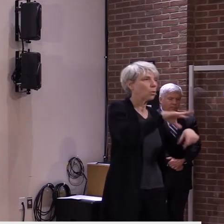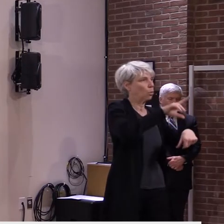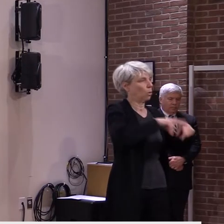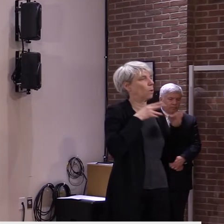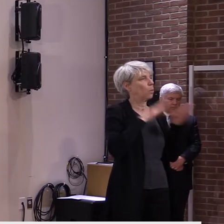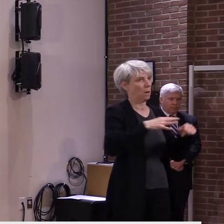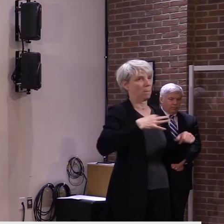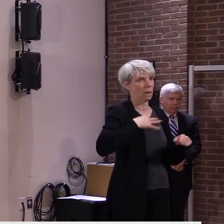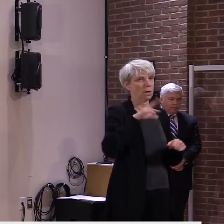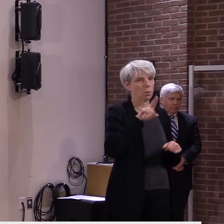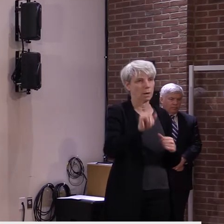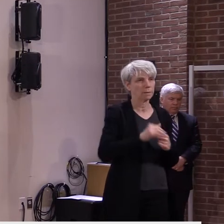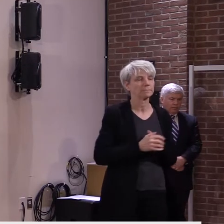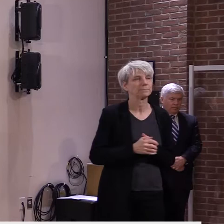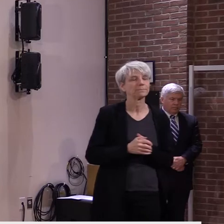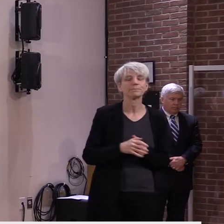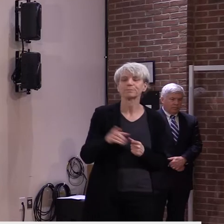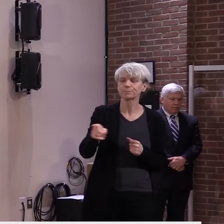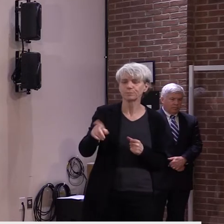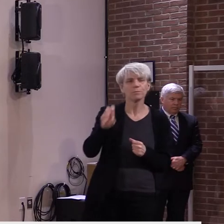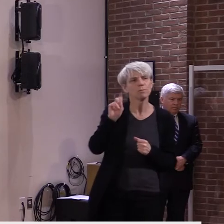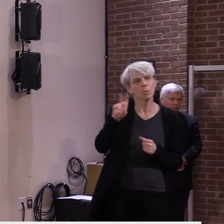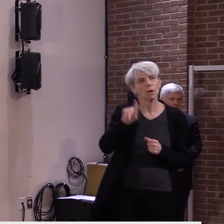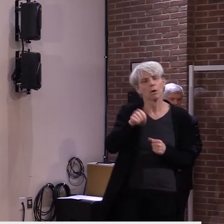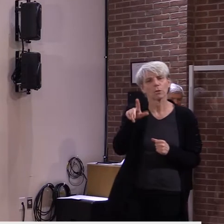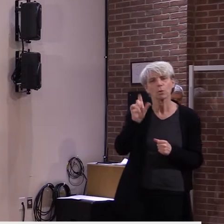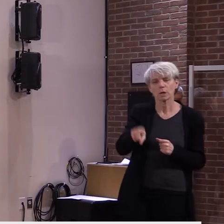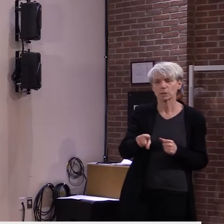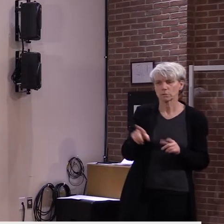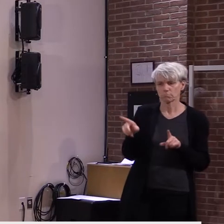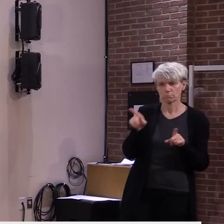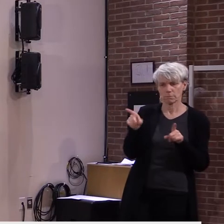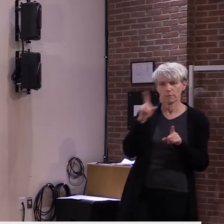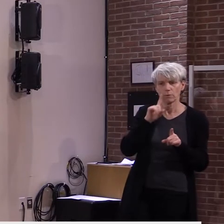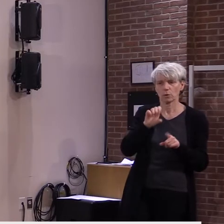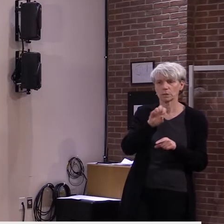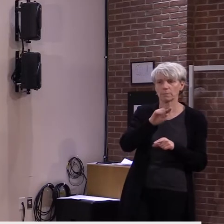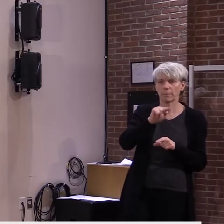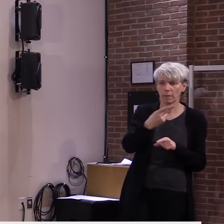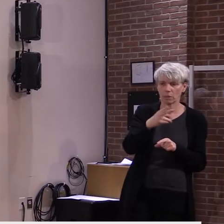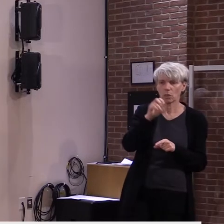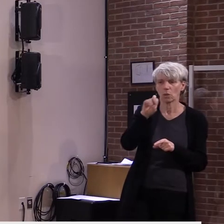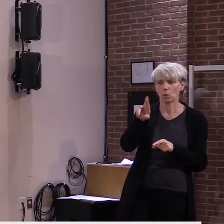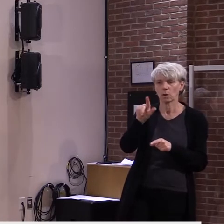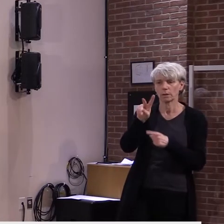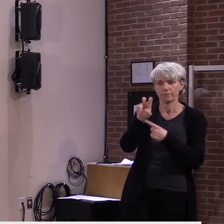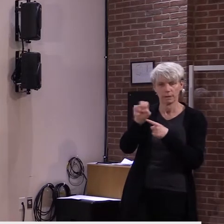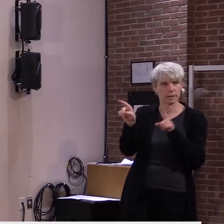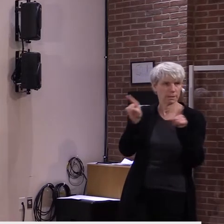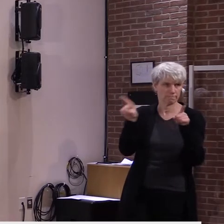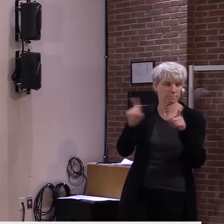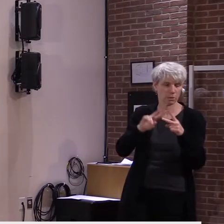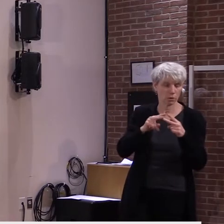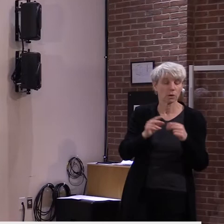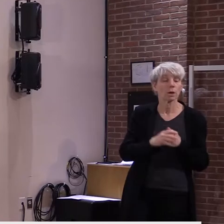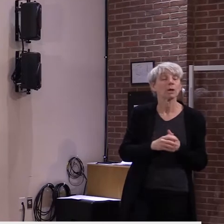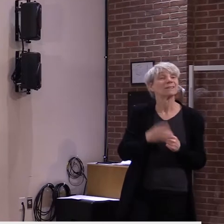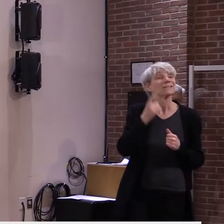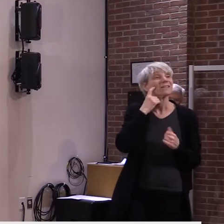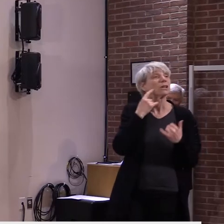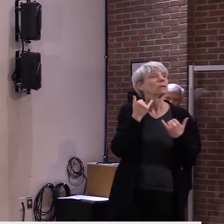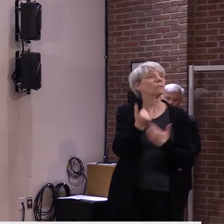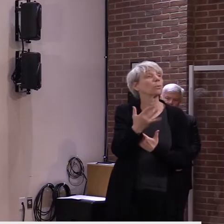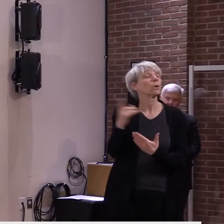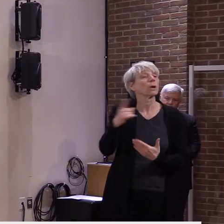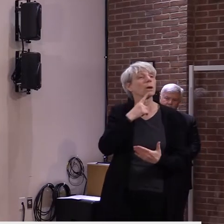All right. I also have a question, maybe for Smith or Levine. You know, we reported today that there are